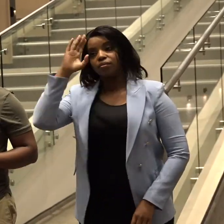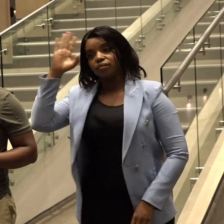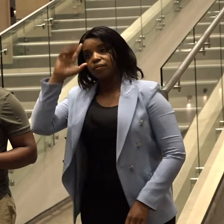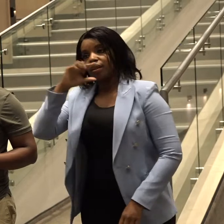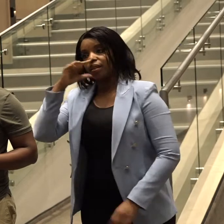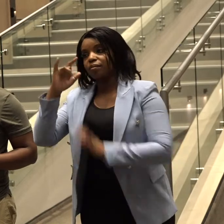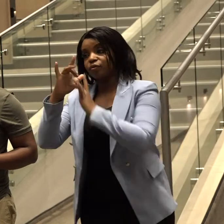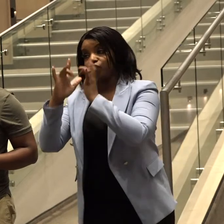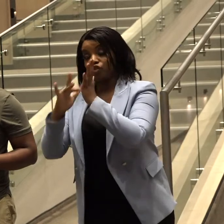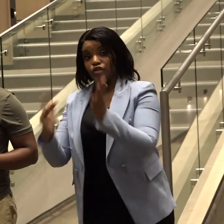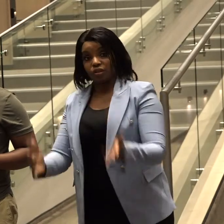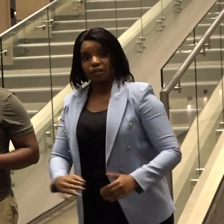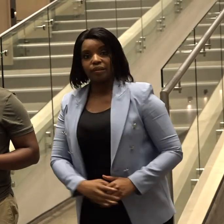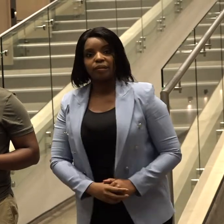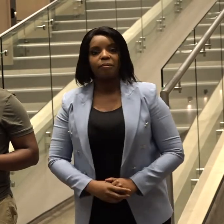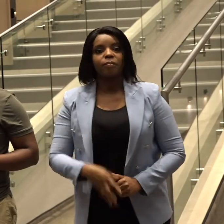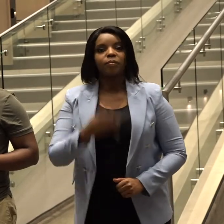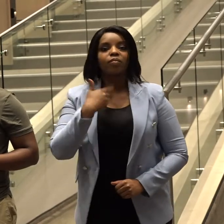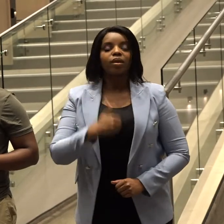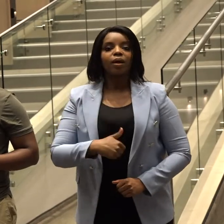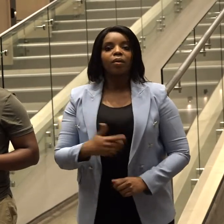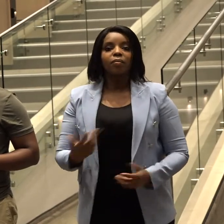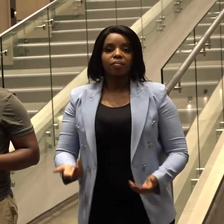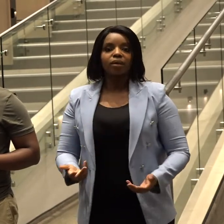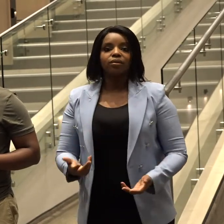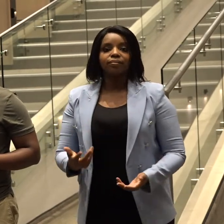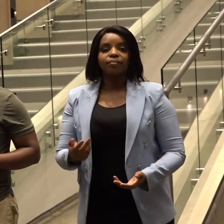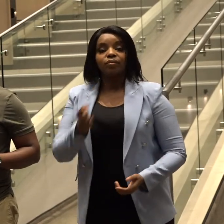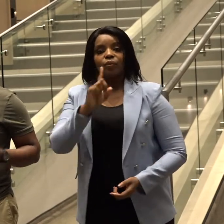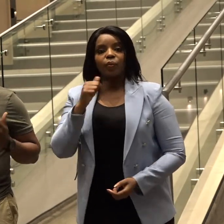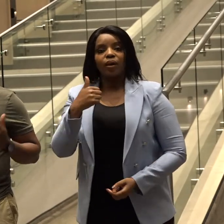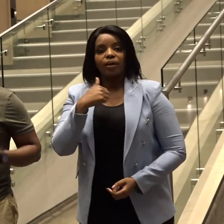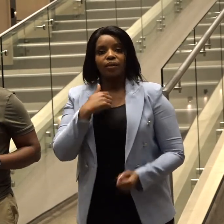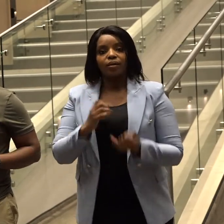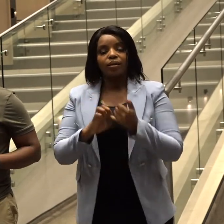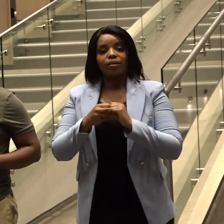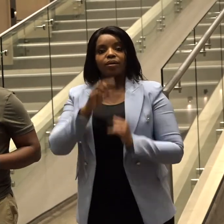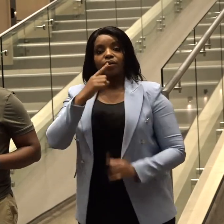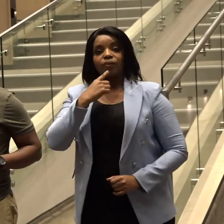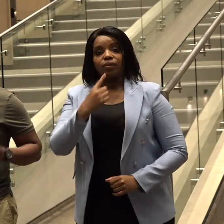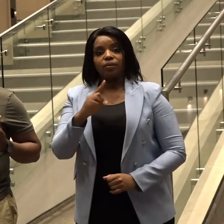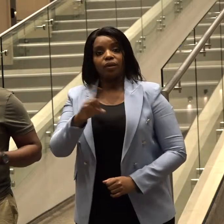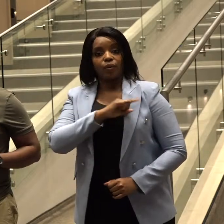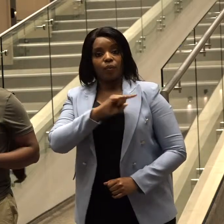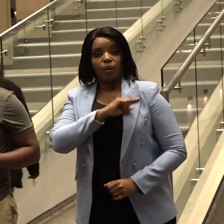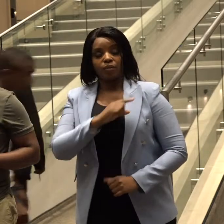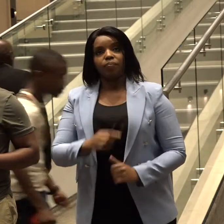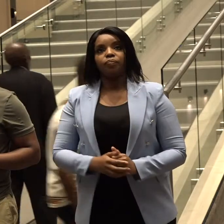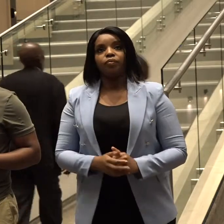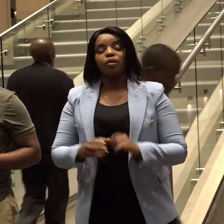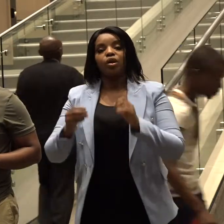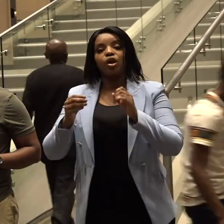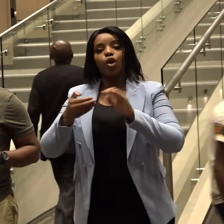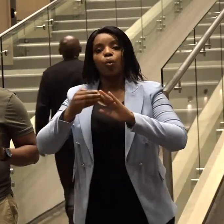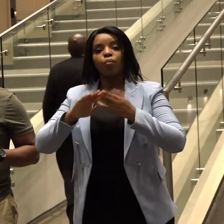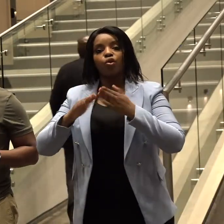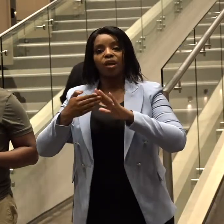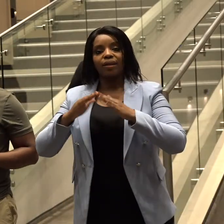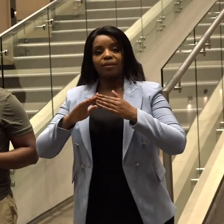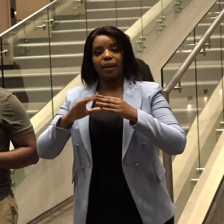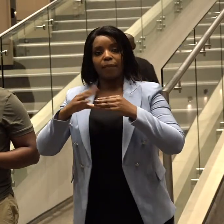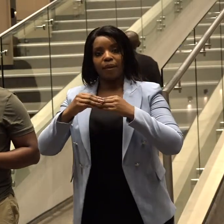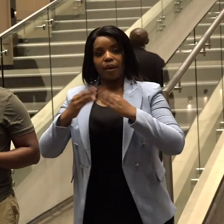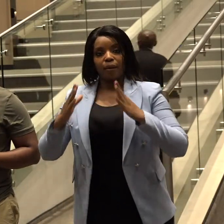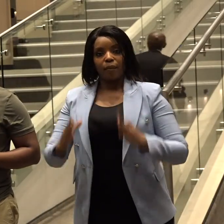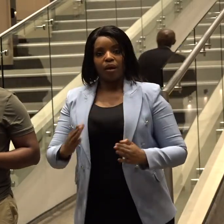and I will be briefing what I'm going to say because one of our community member mama tonsilla has